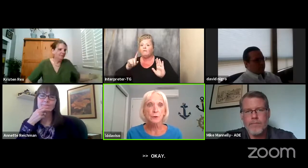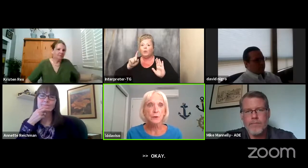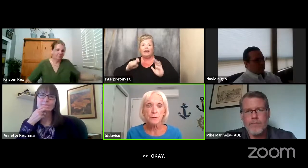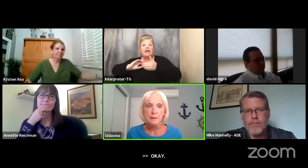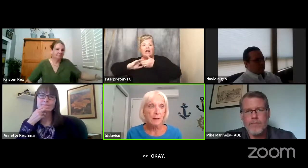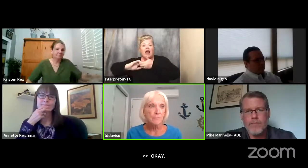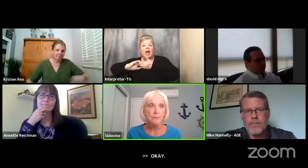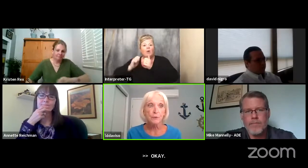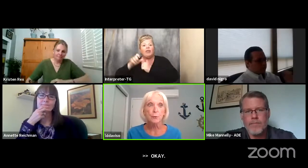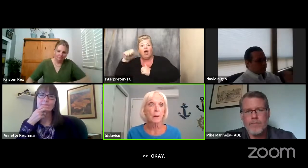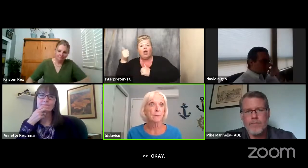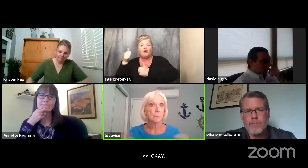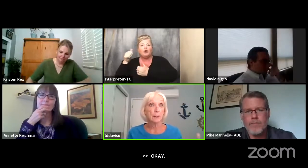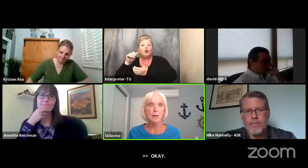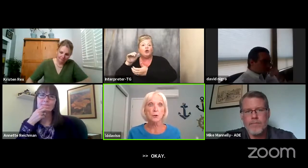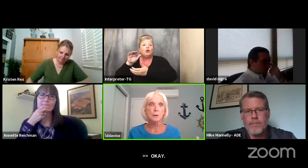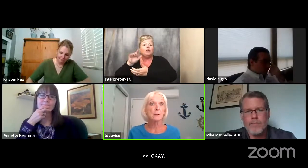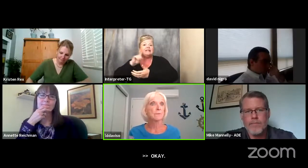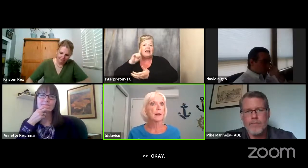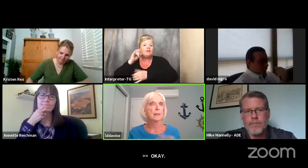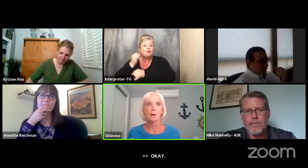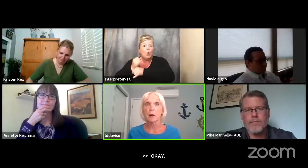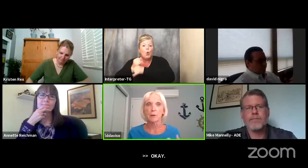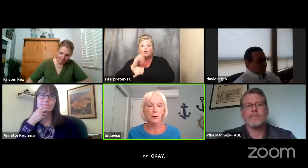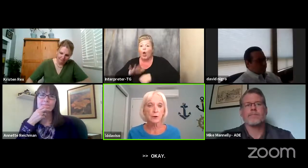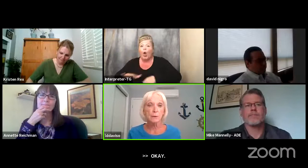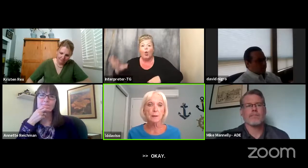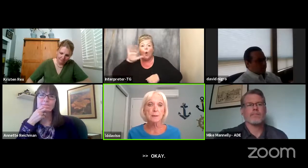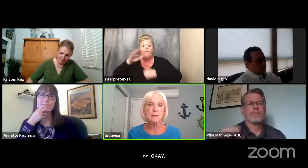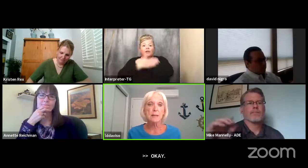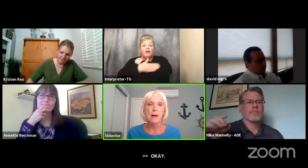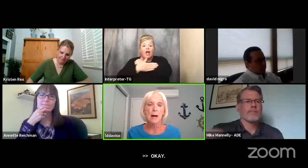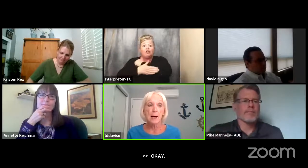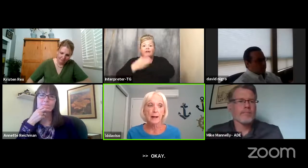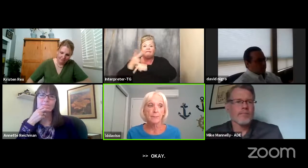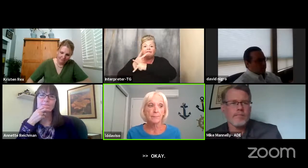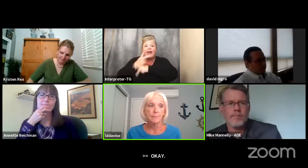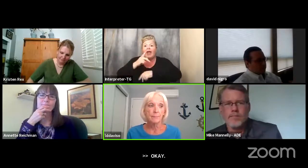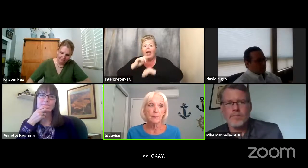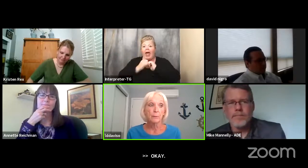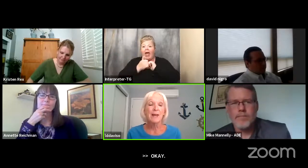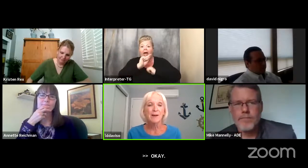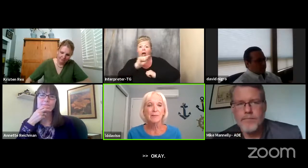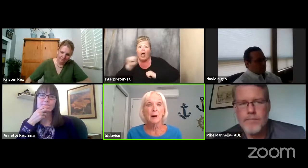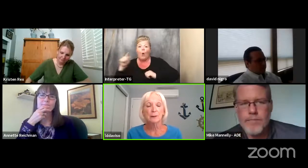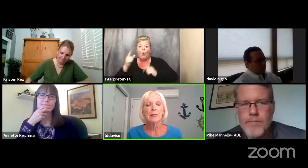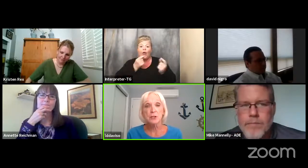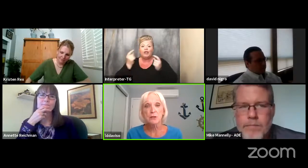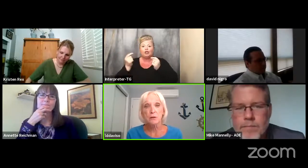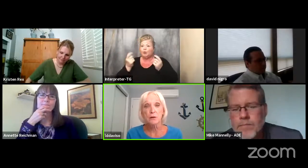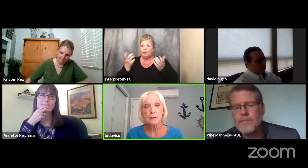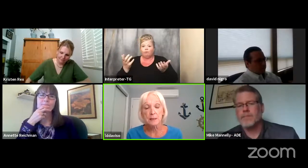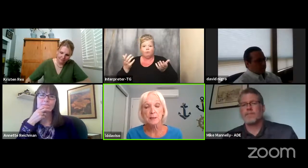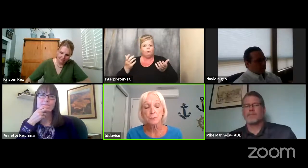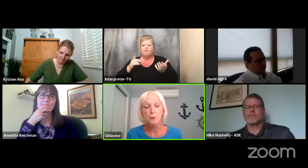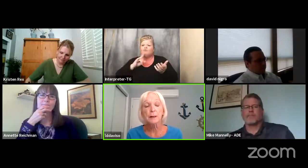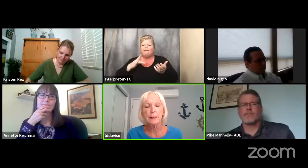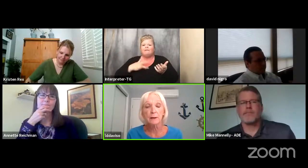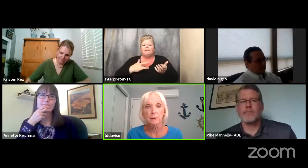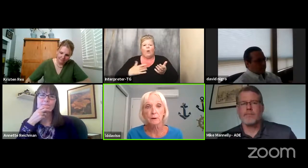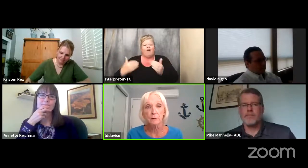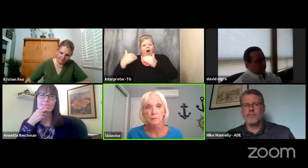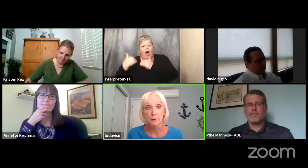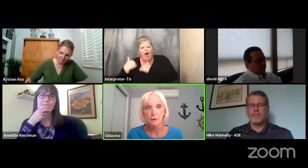other schools for the deaf throughout the country to find out how they're doing this, we have an obligation to those kids.